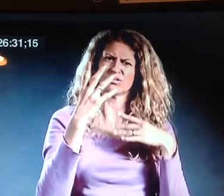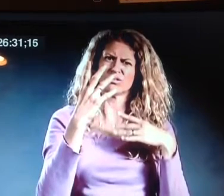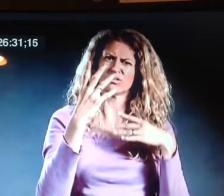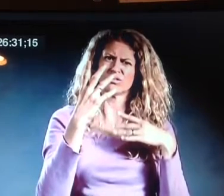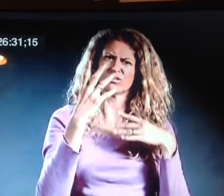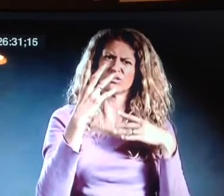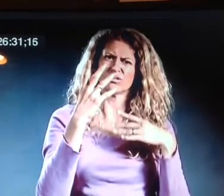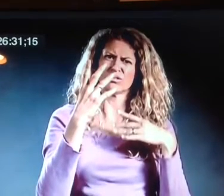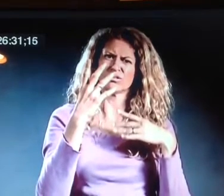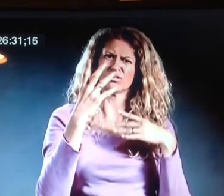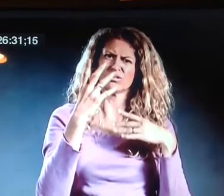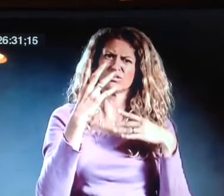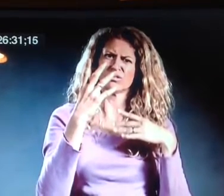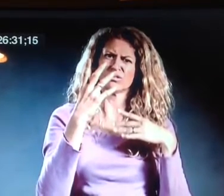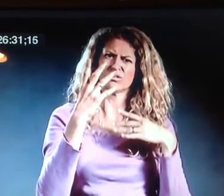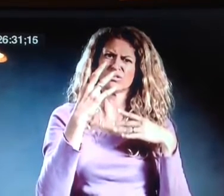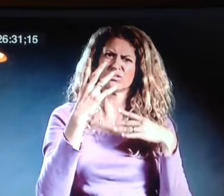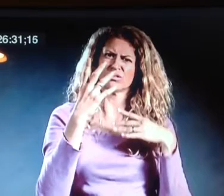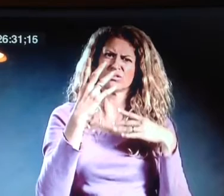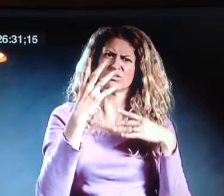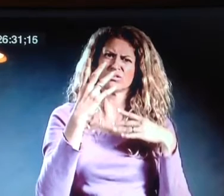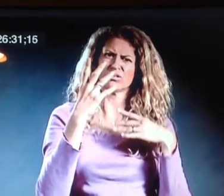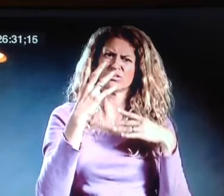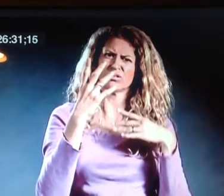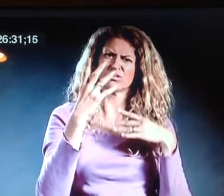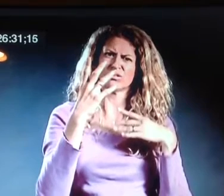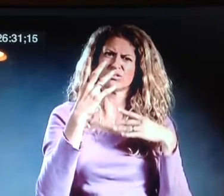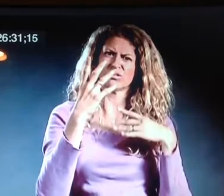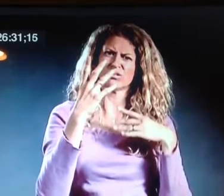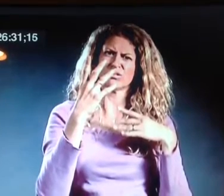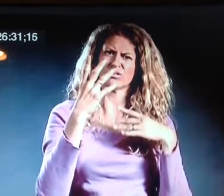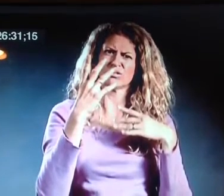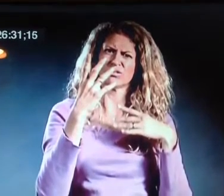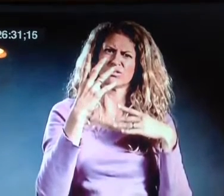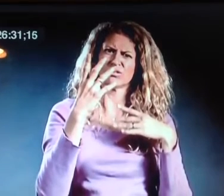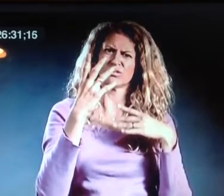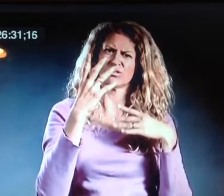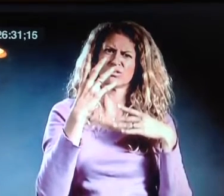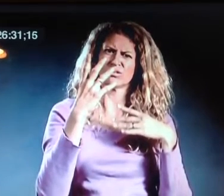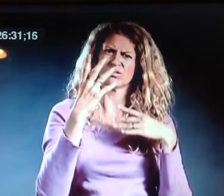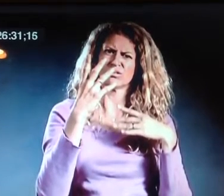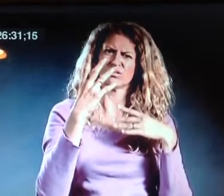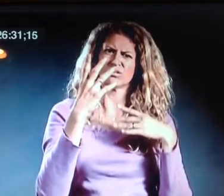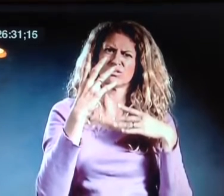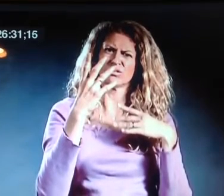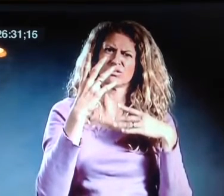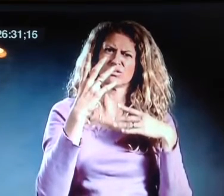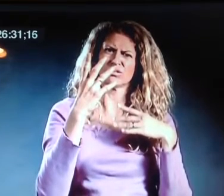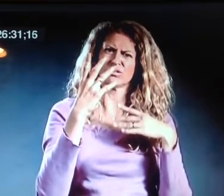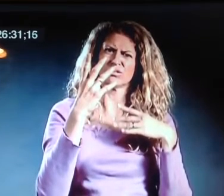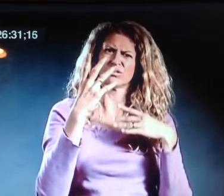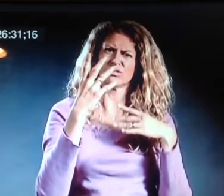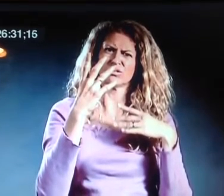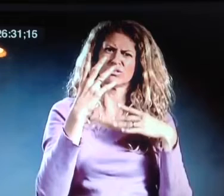my squash failed. No squash at all. And then the next row over was the red peppers, and that